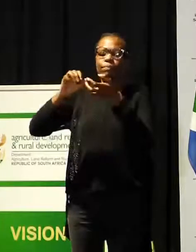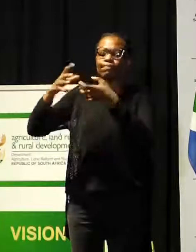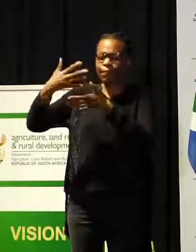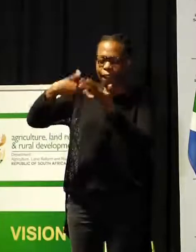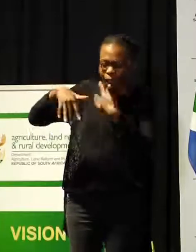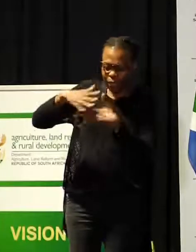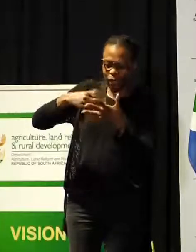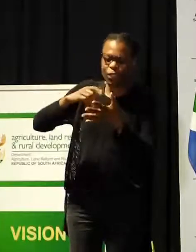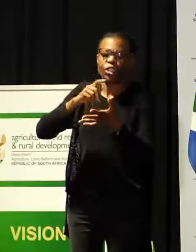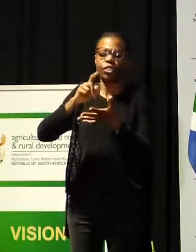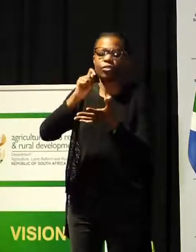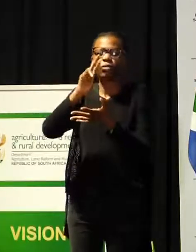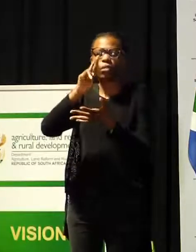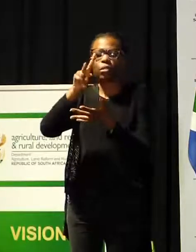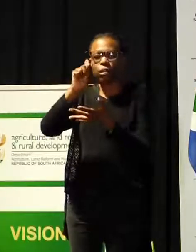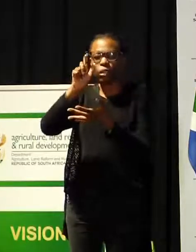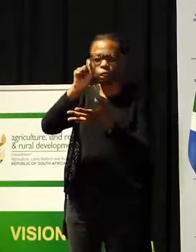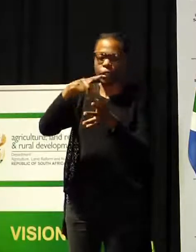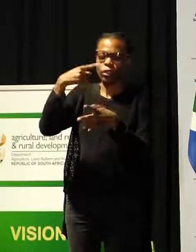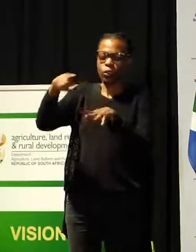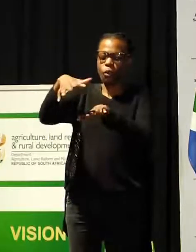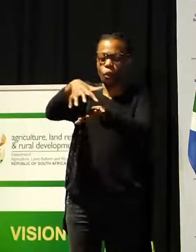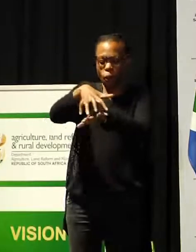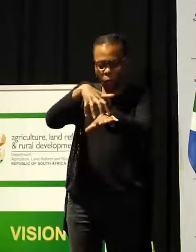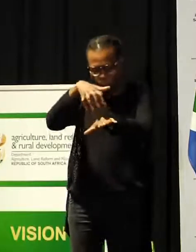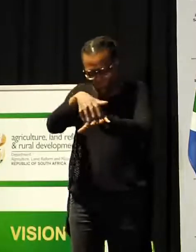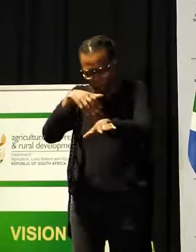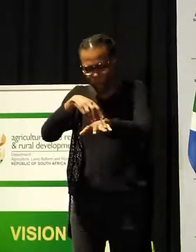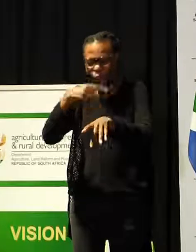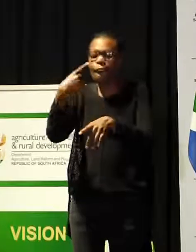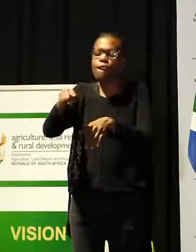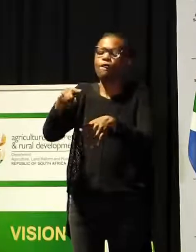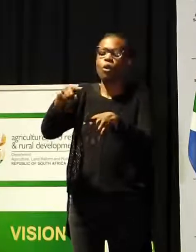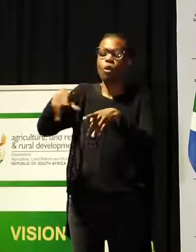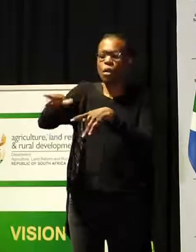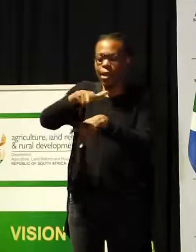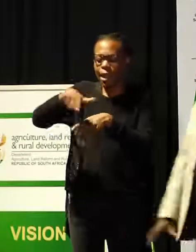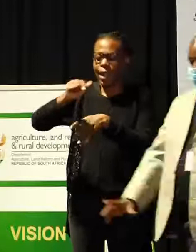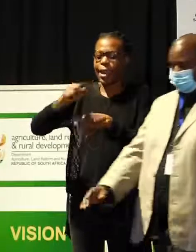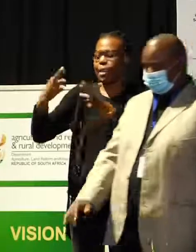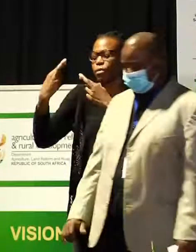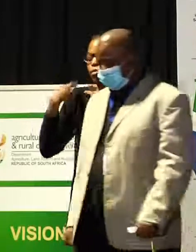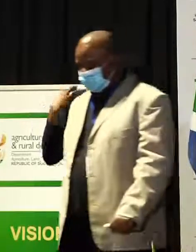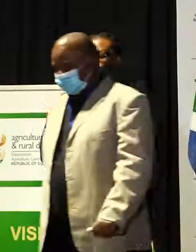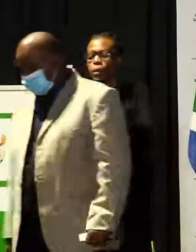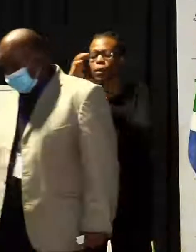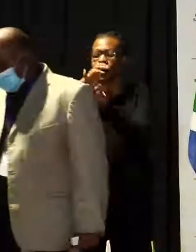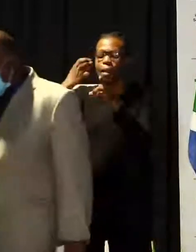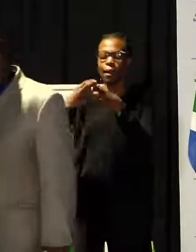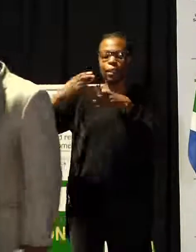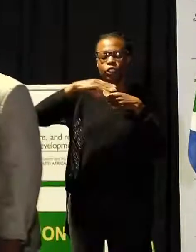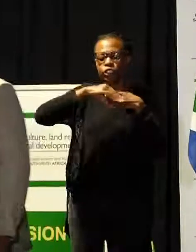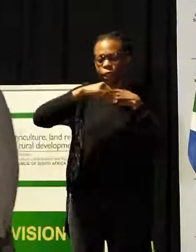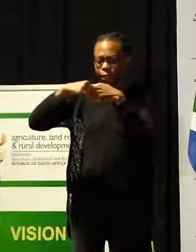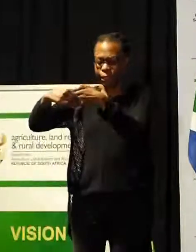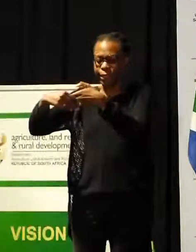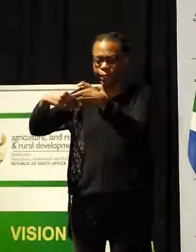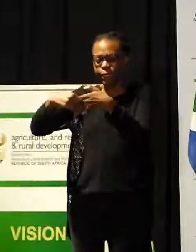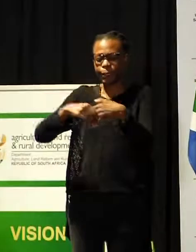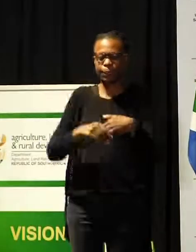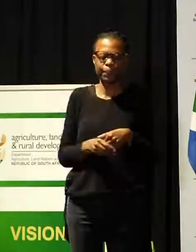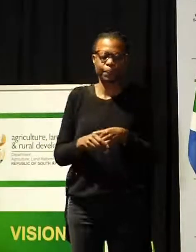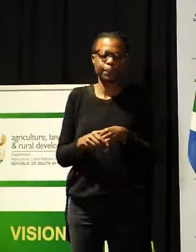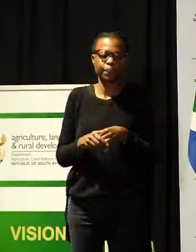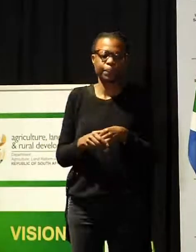trust in communal areas, or land under traditional leadership, the role of traditional leadership and government on land administration.